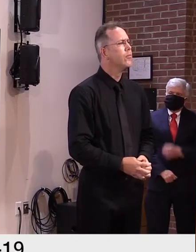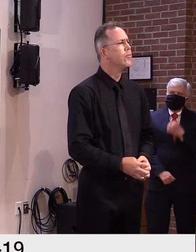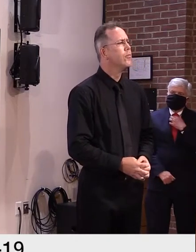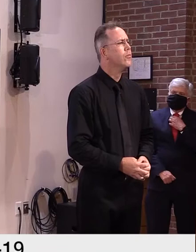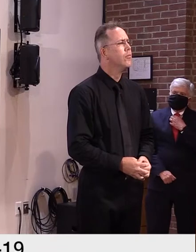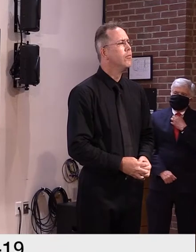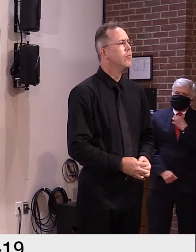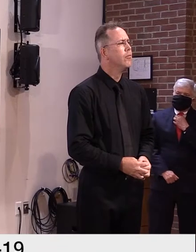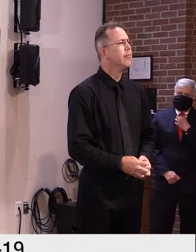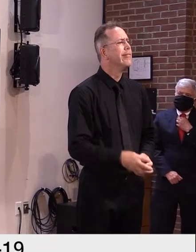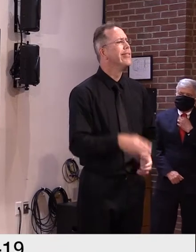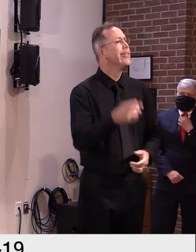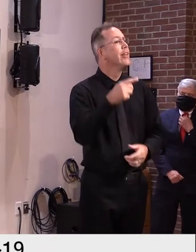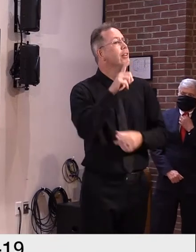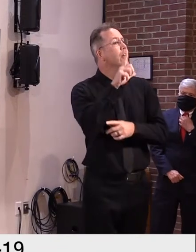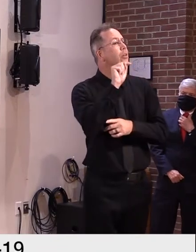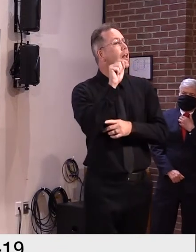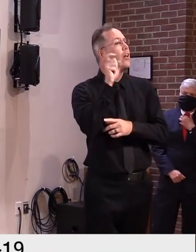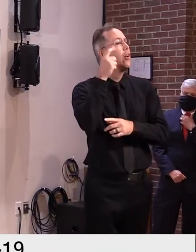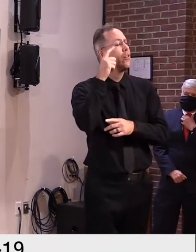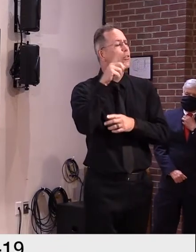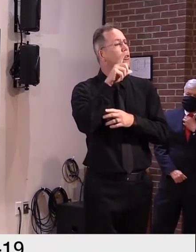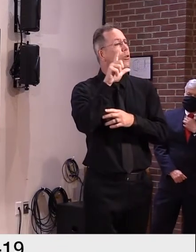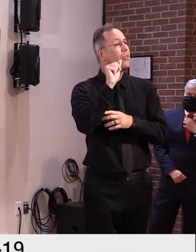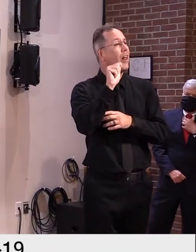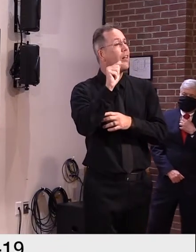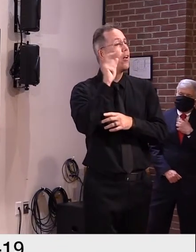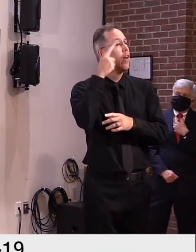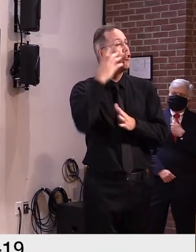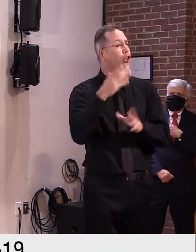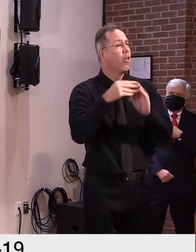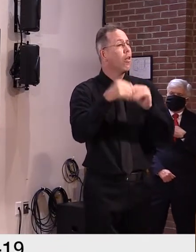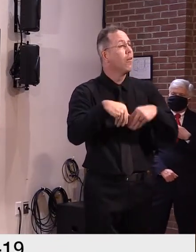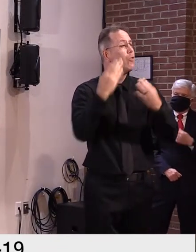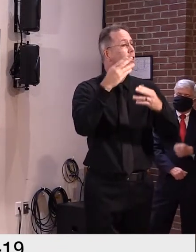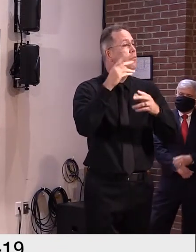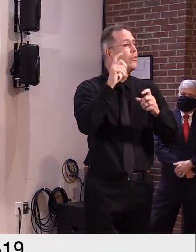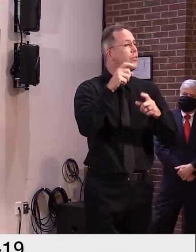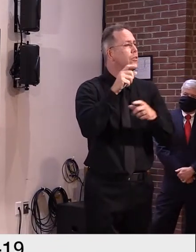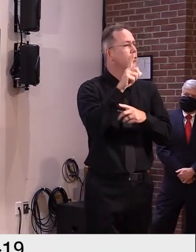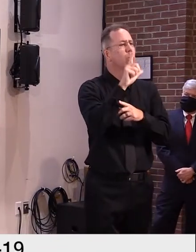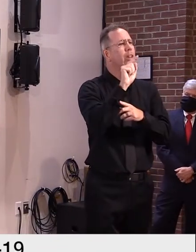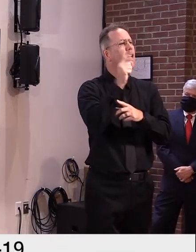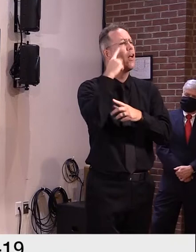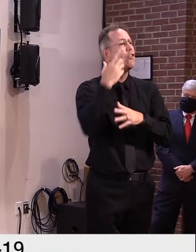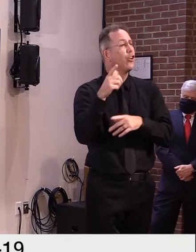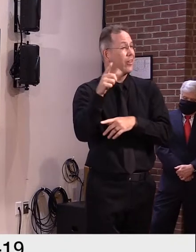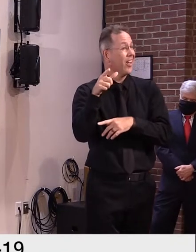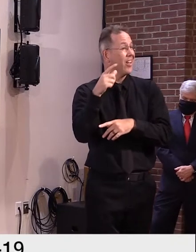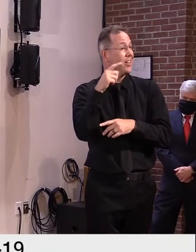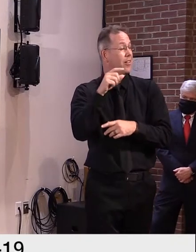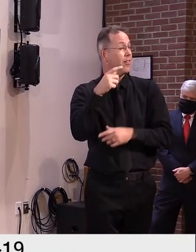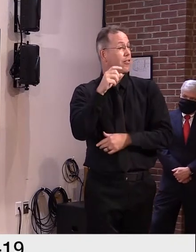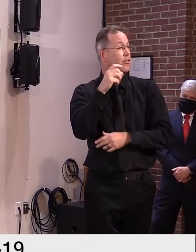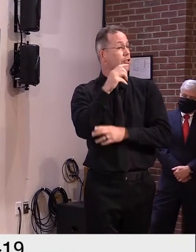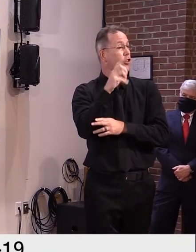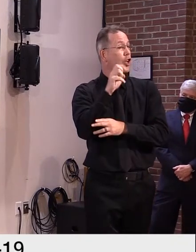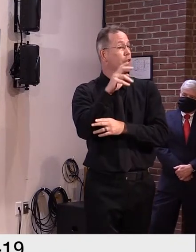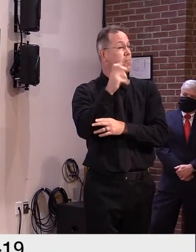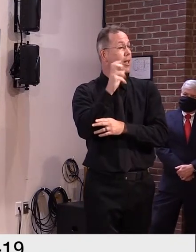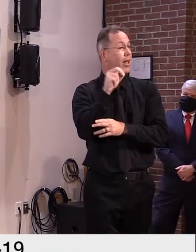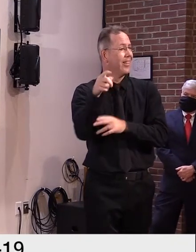I personally, I've run my campaigns differently than many throughout the last 20